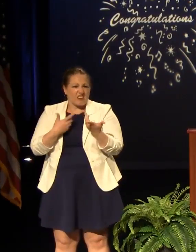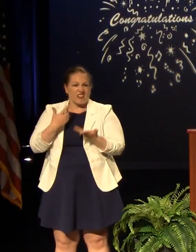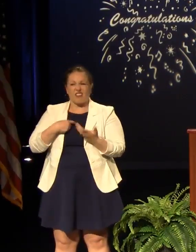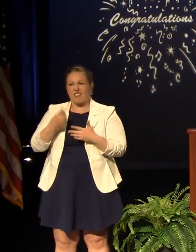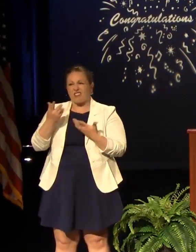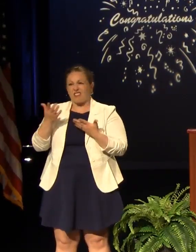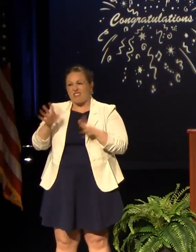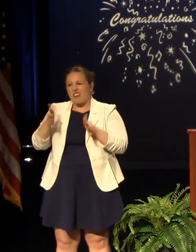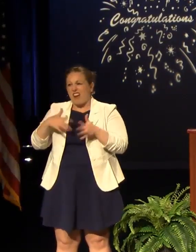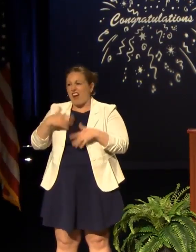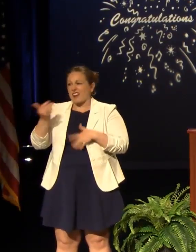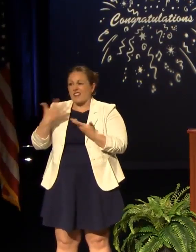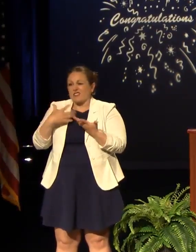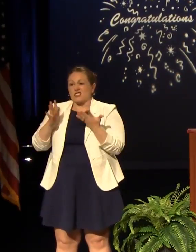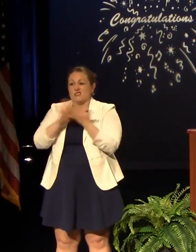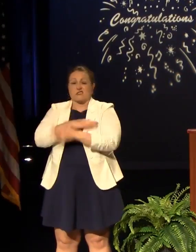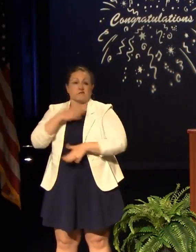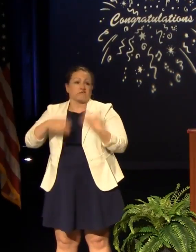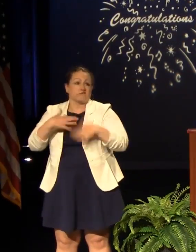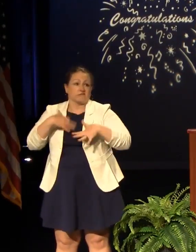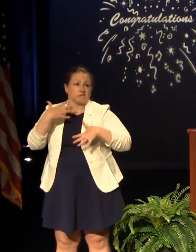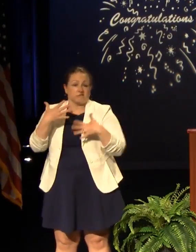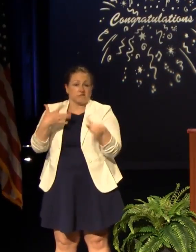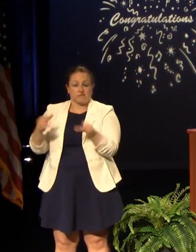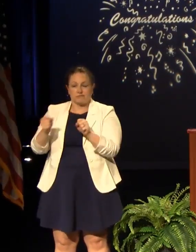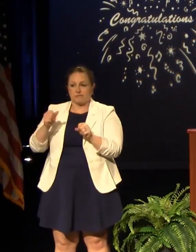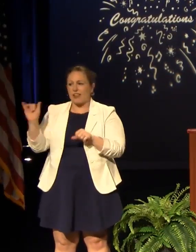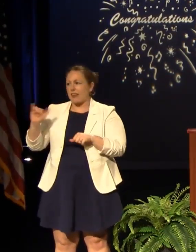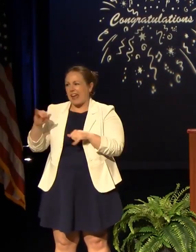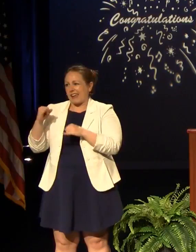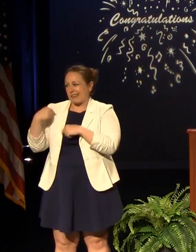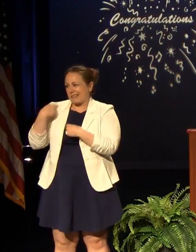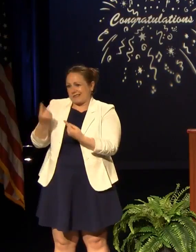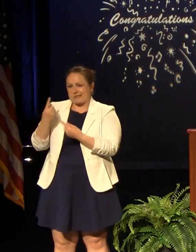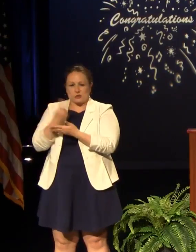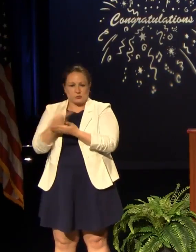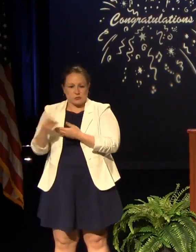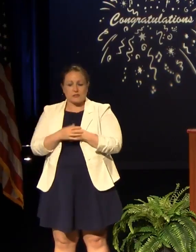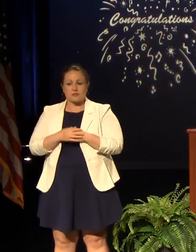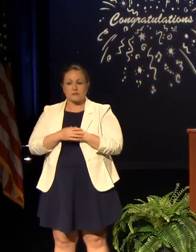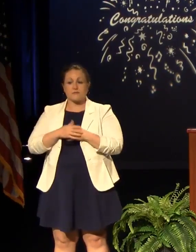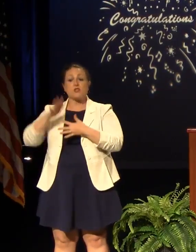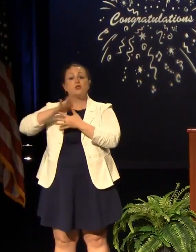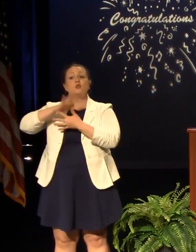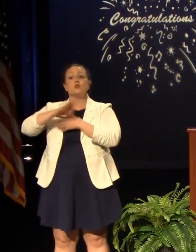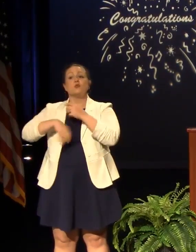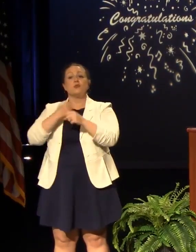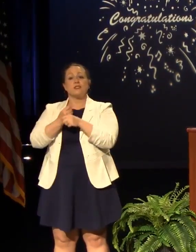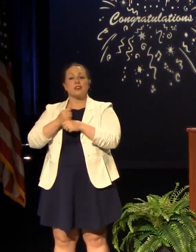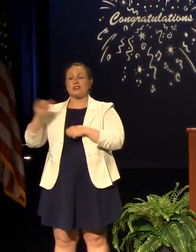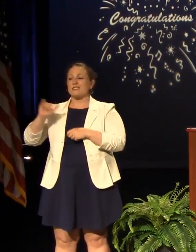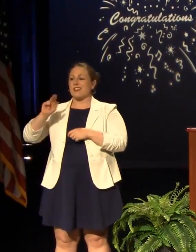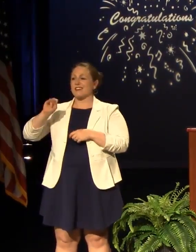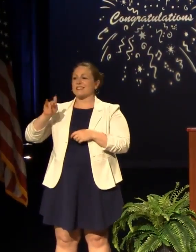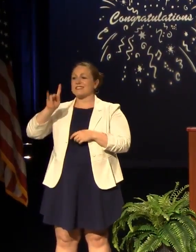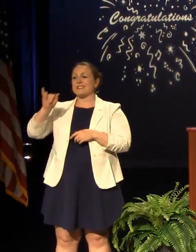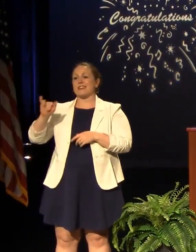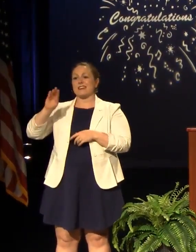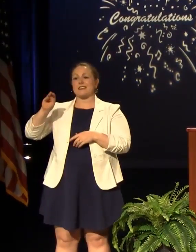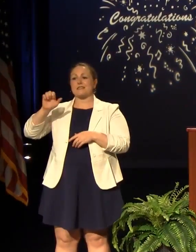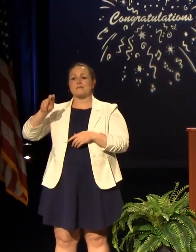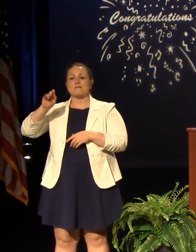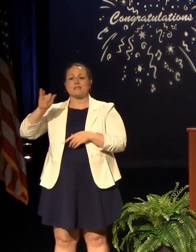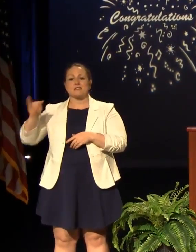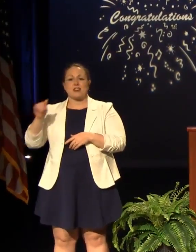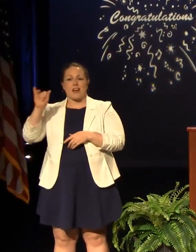last few weeks of quarantine. Junior year was what I would describe as Miss Nicki Minaj's second verse in Roman